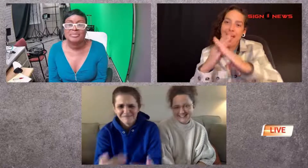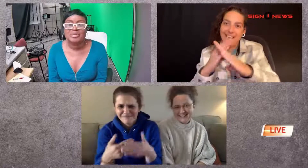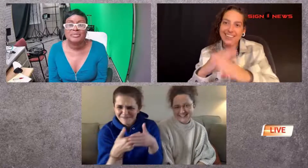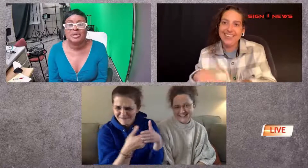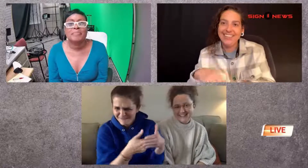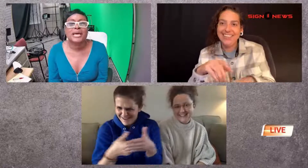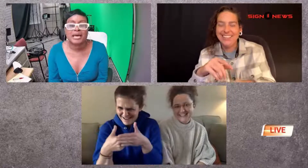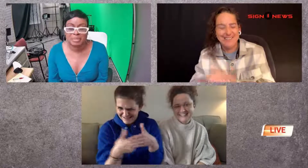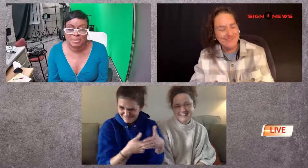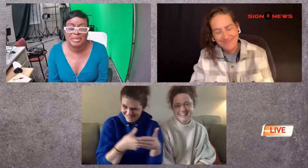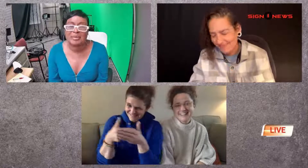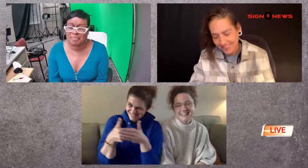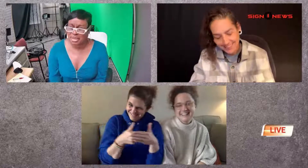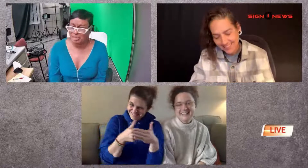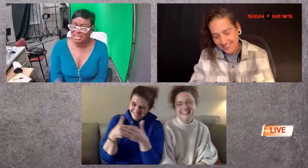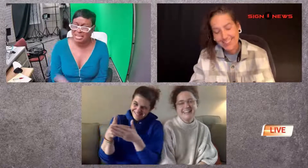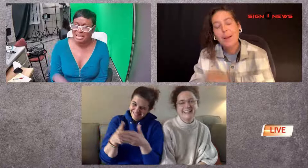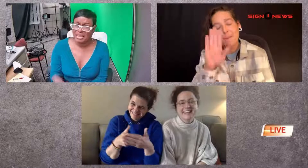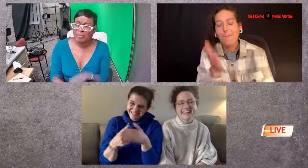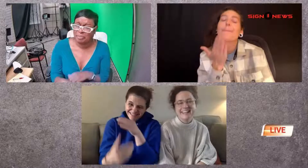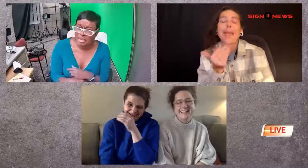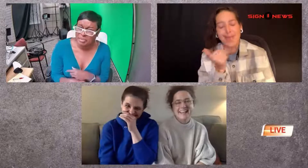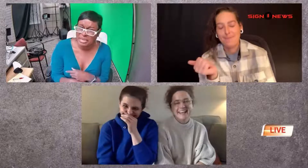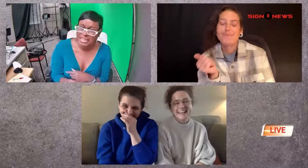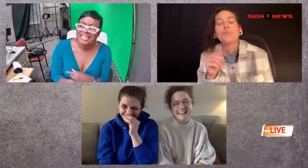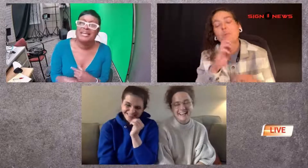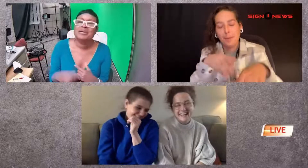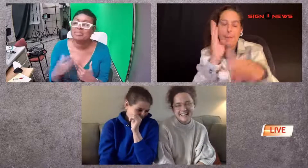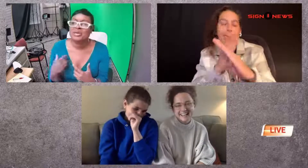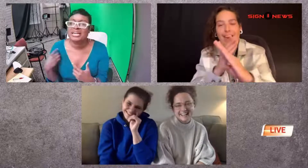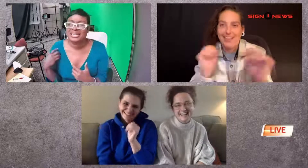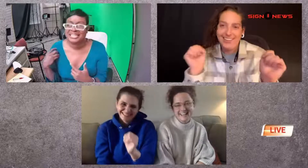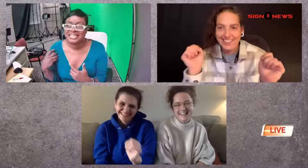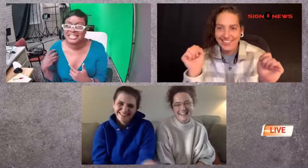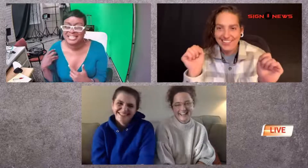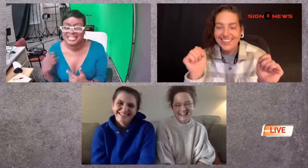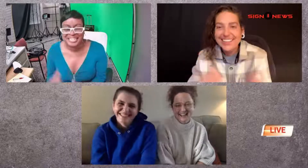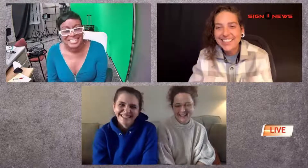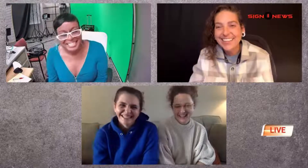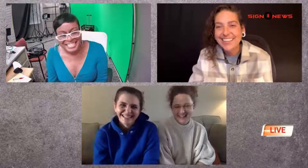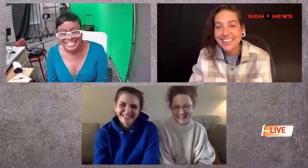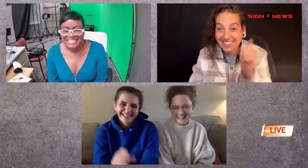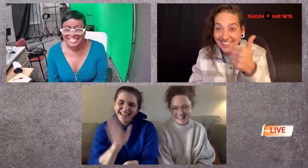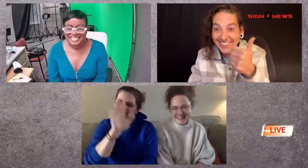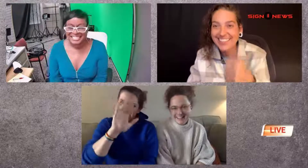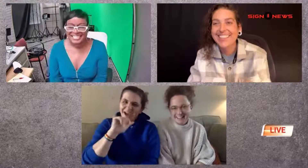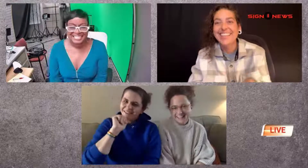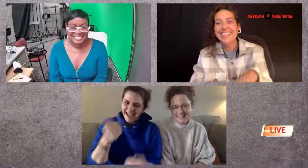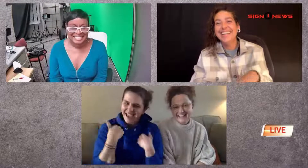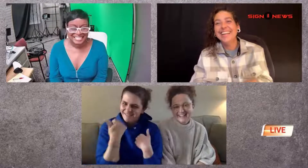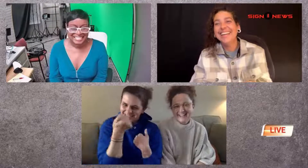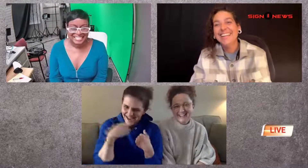I'm sorry, baby? I'm sorry.